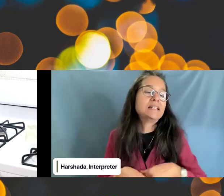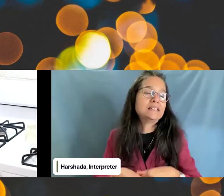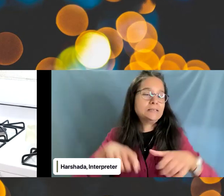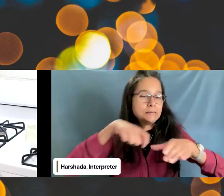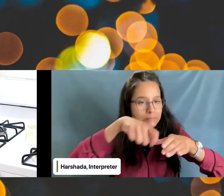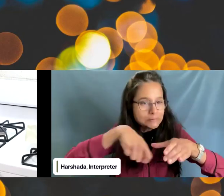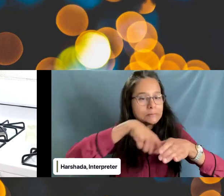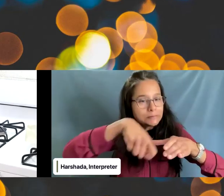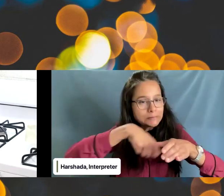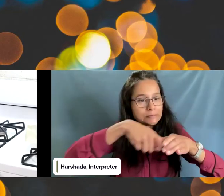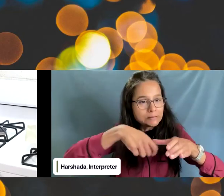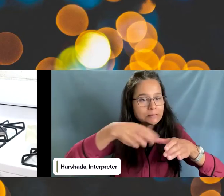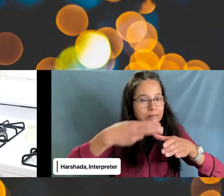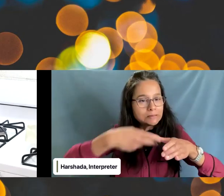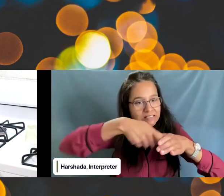Almost there.